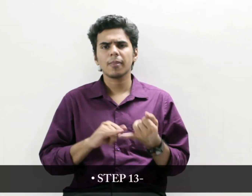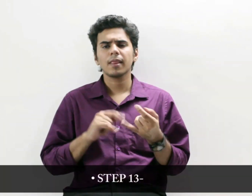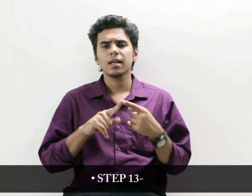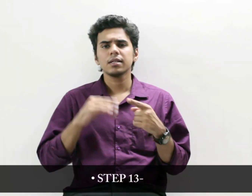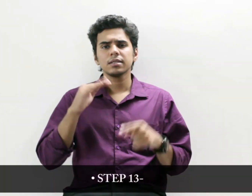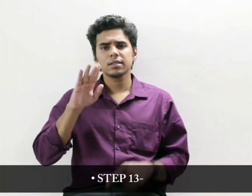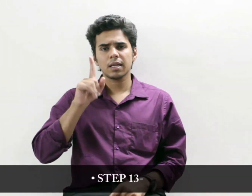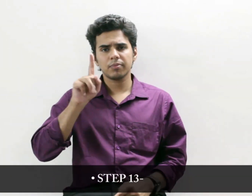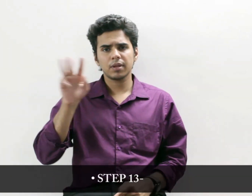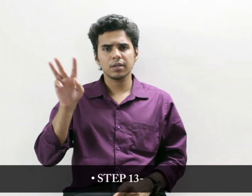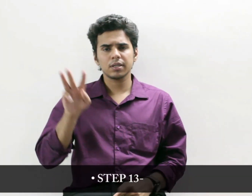Step 13.